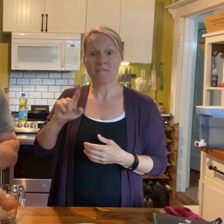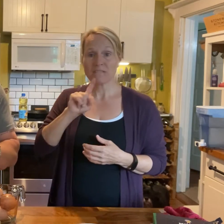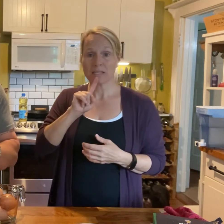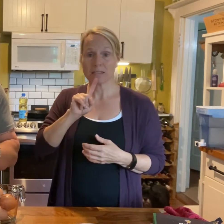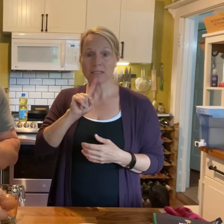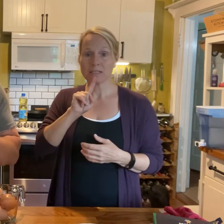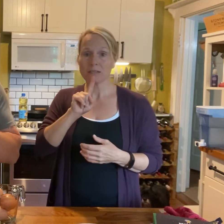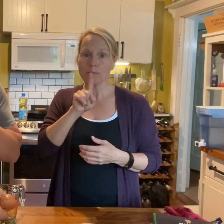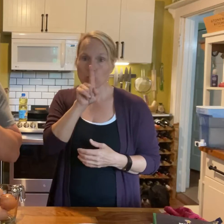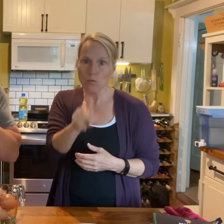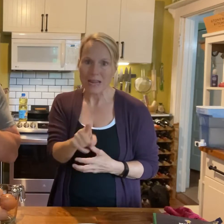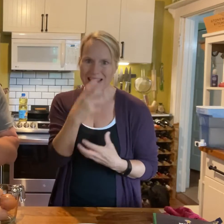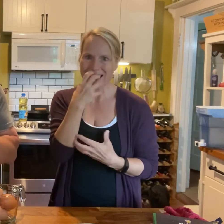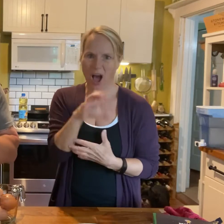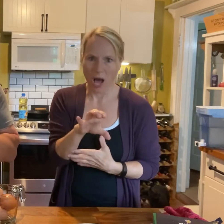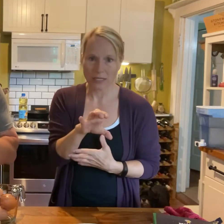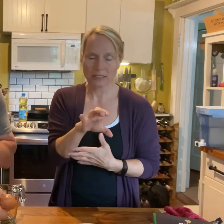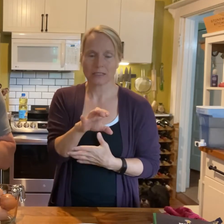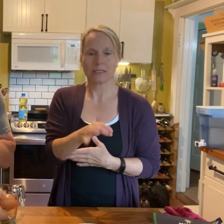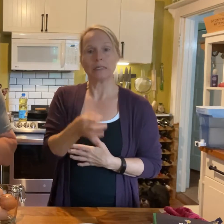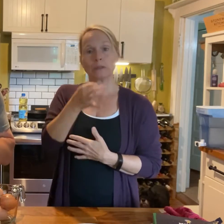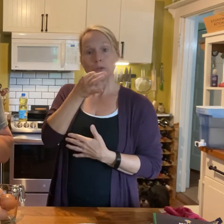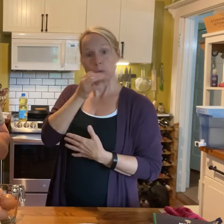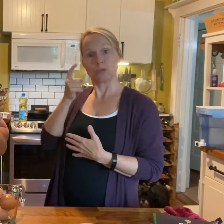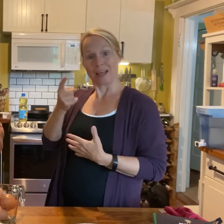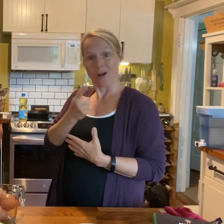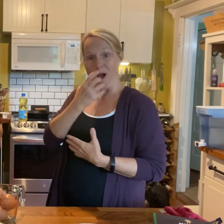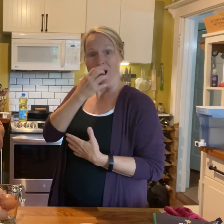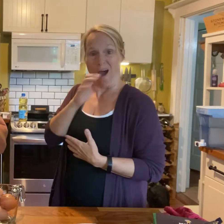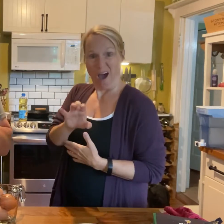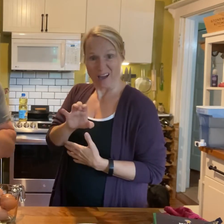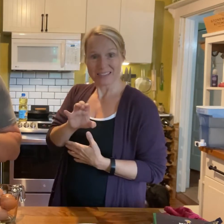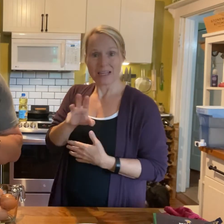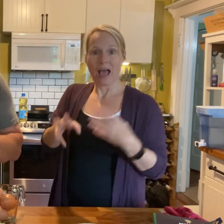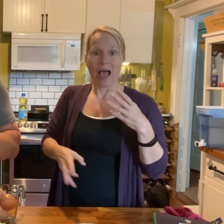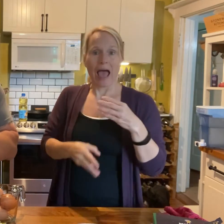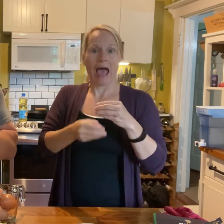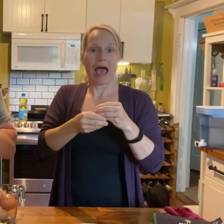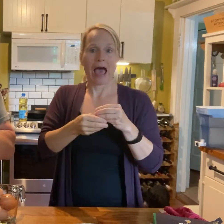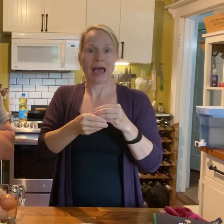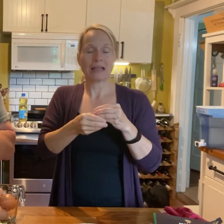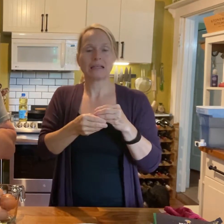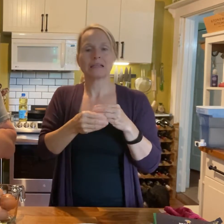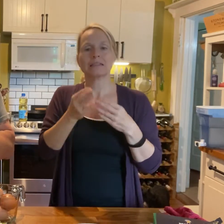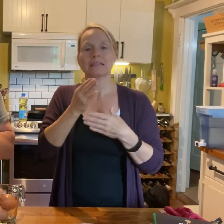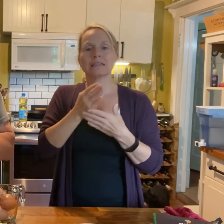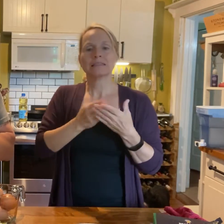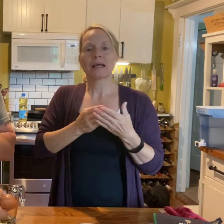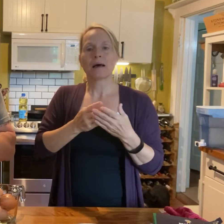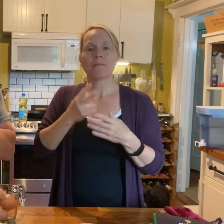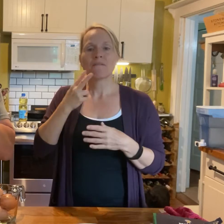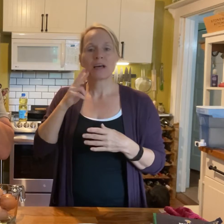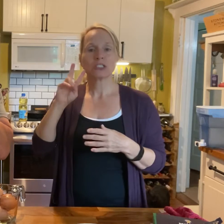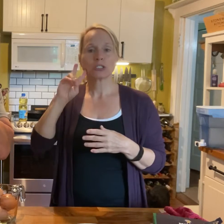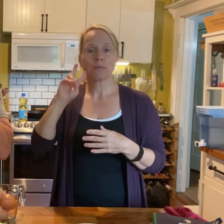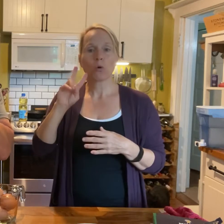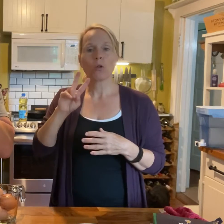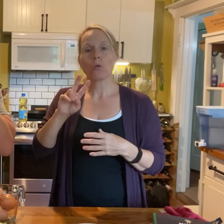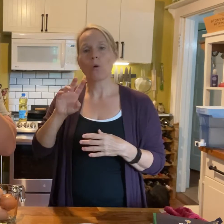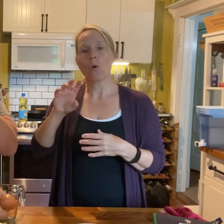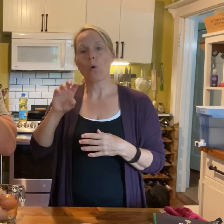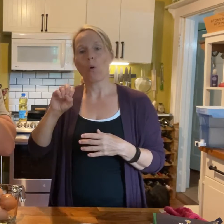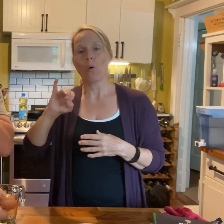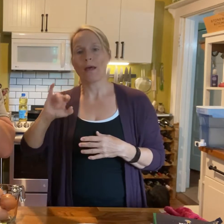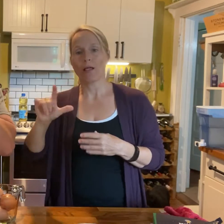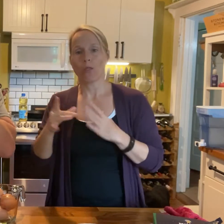extremely hot. Once I'm happy that they are hot, I'm going to add some vegetable oil, just a little bit